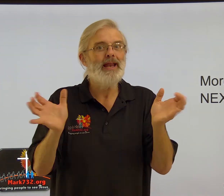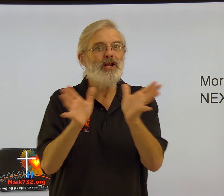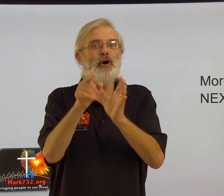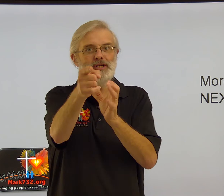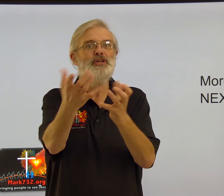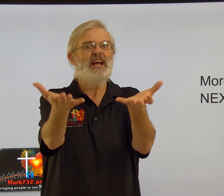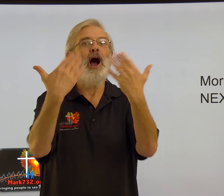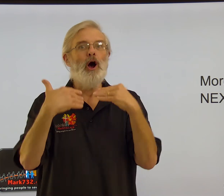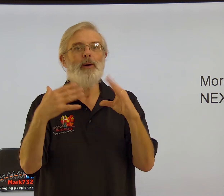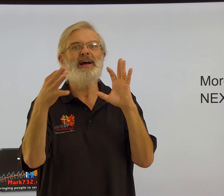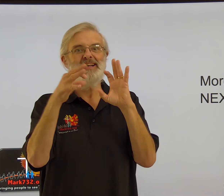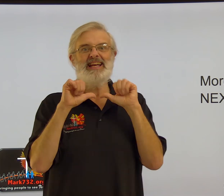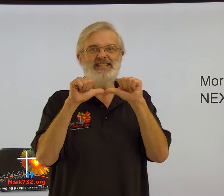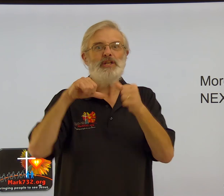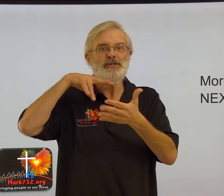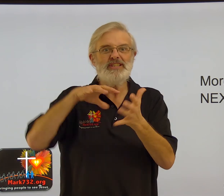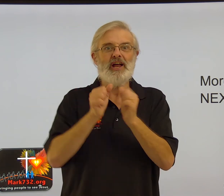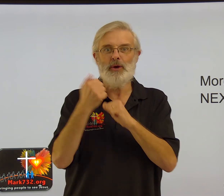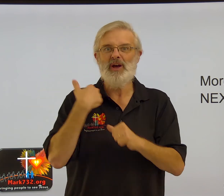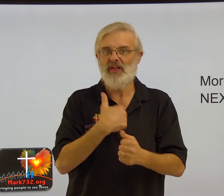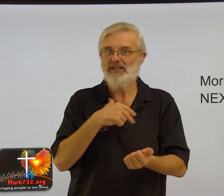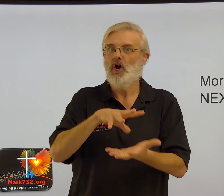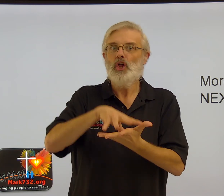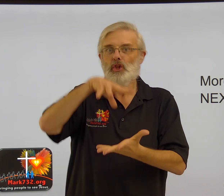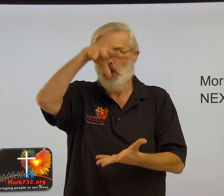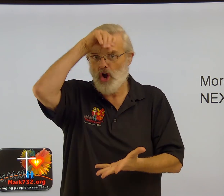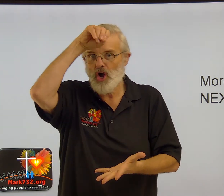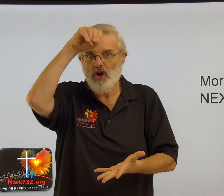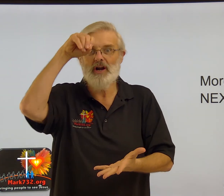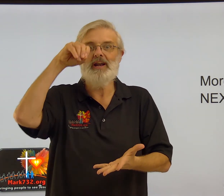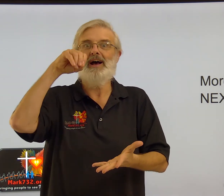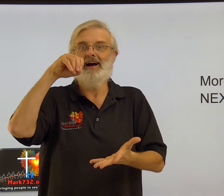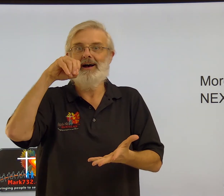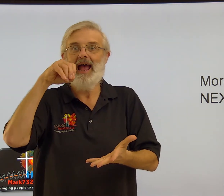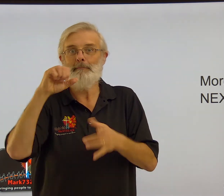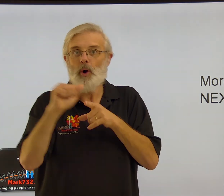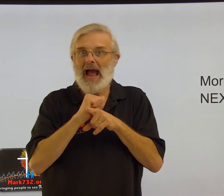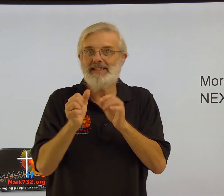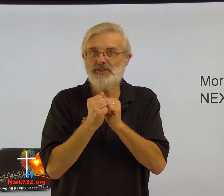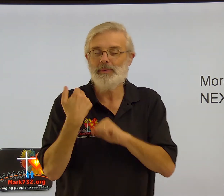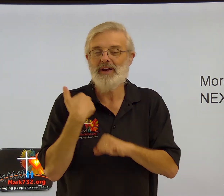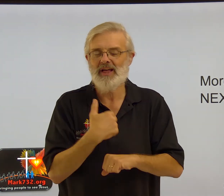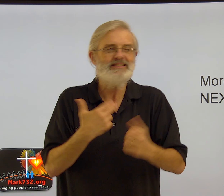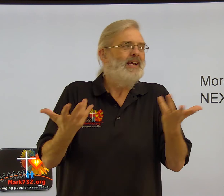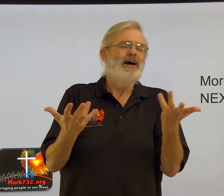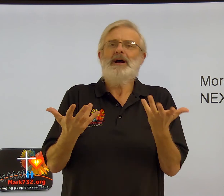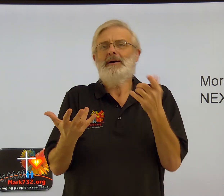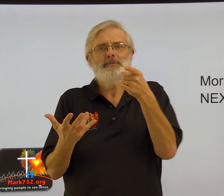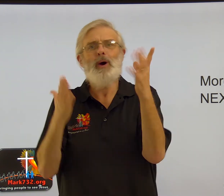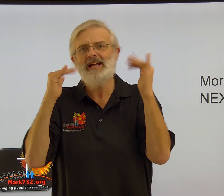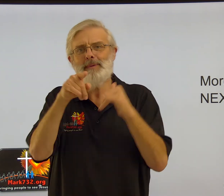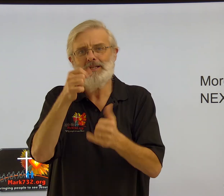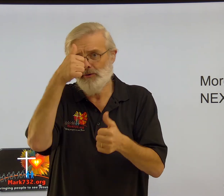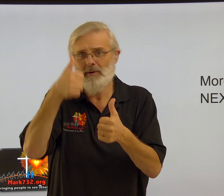encourage you to come and continue studying with us. Learn and practice with us. Do I expect you to remember